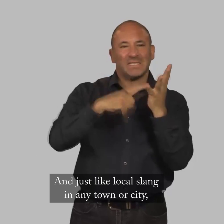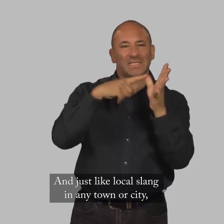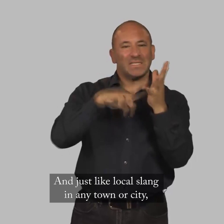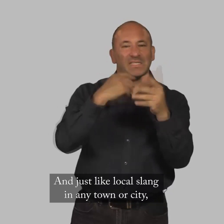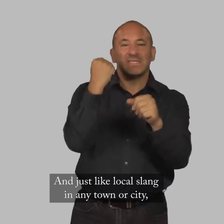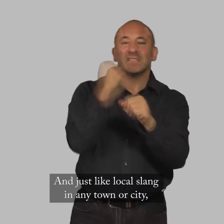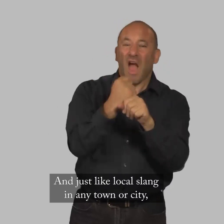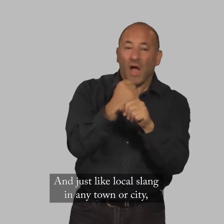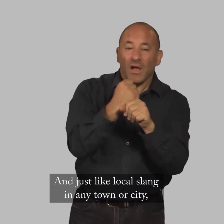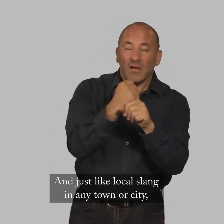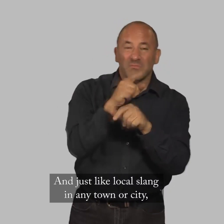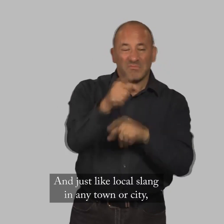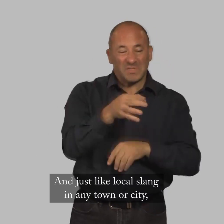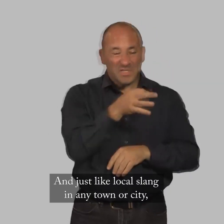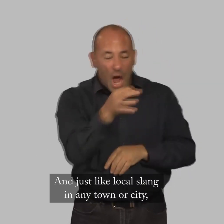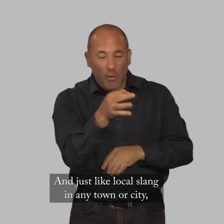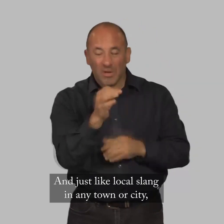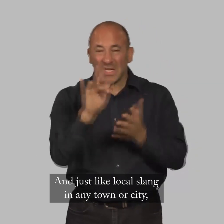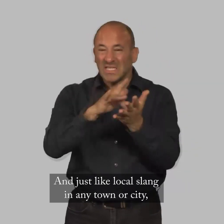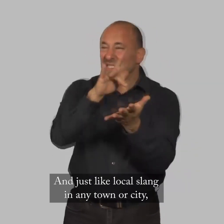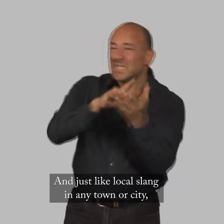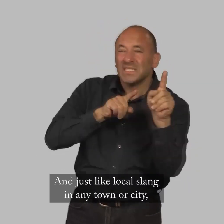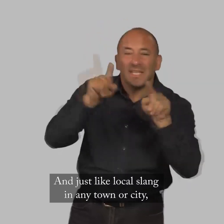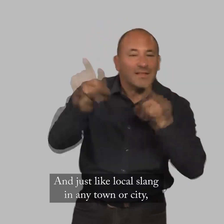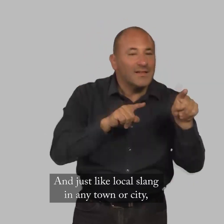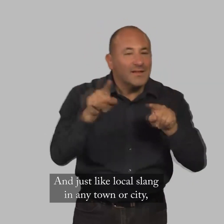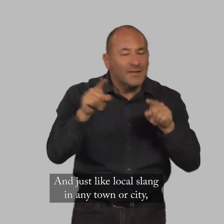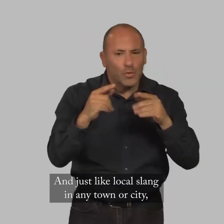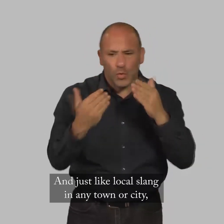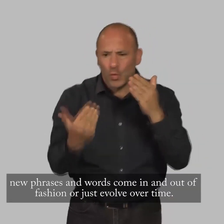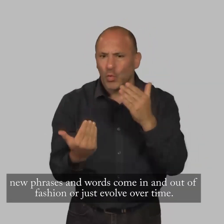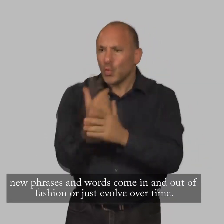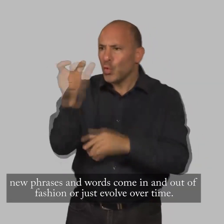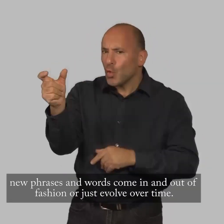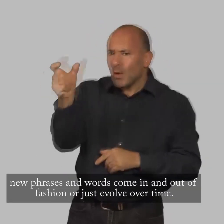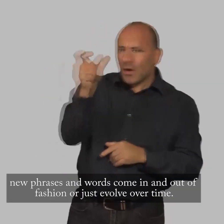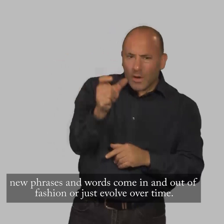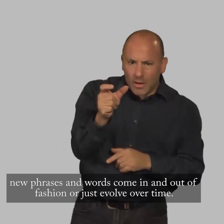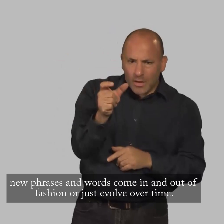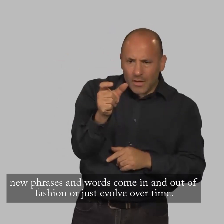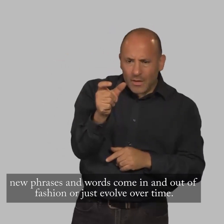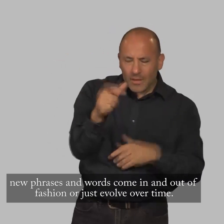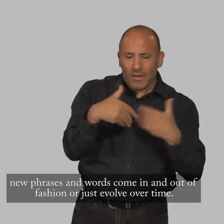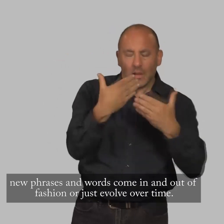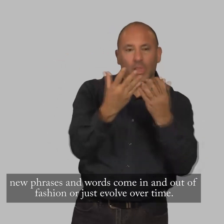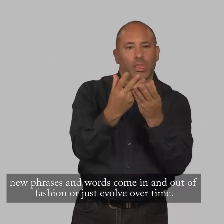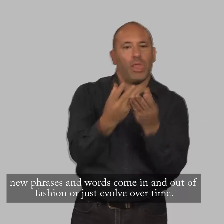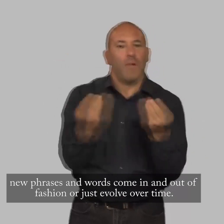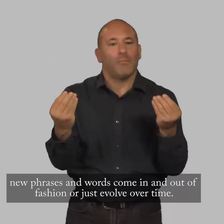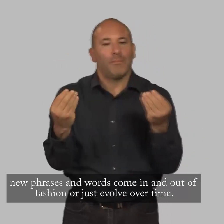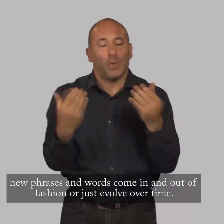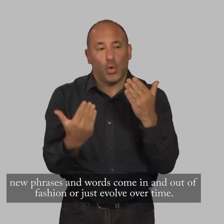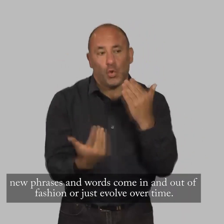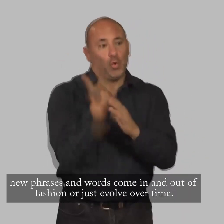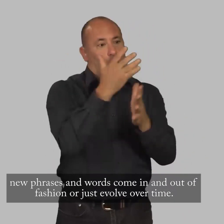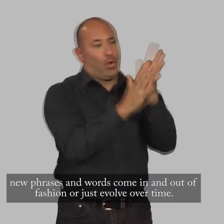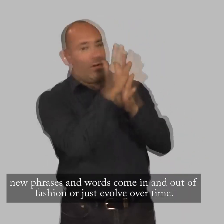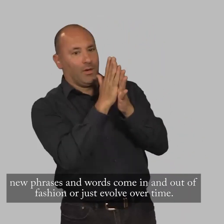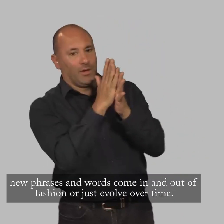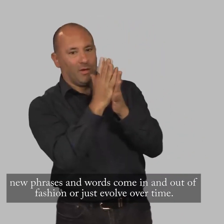And just like local slang in any town or city, new phrases and words come in and out of fashion, or